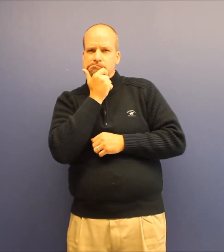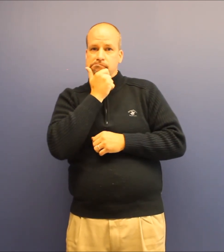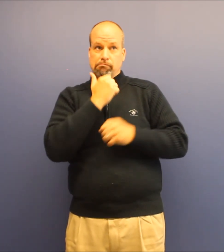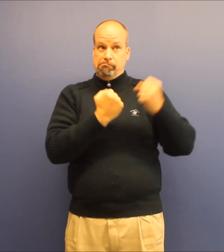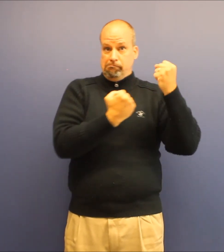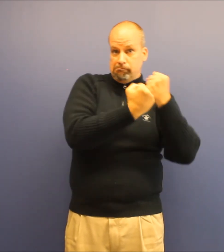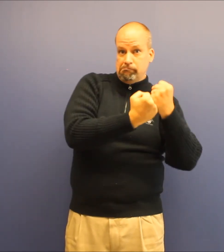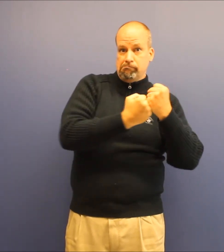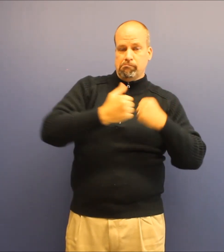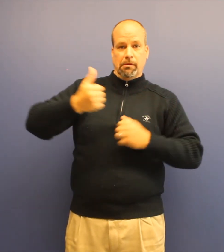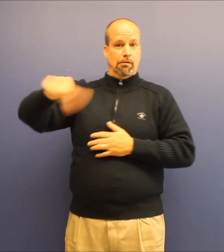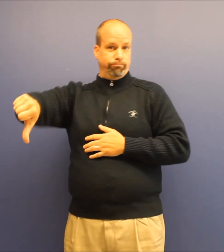or not you support it.